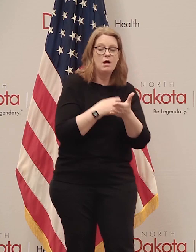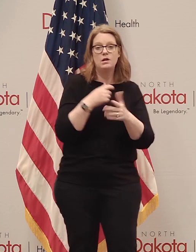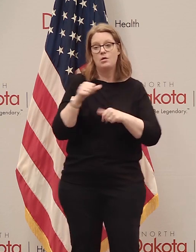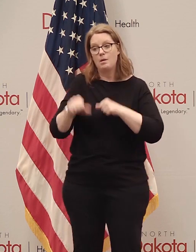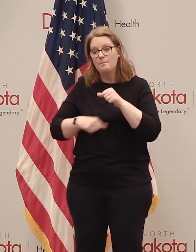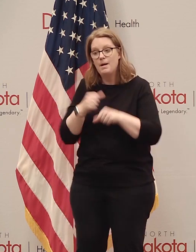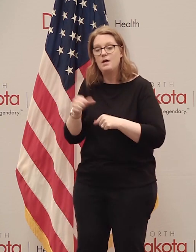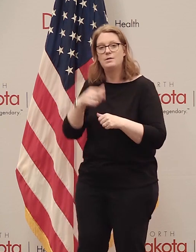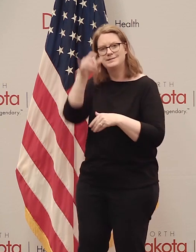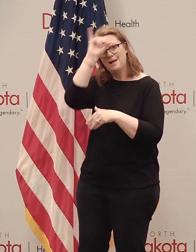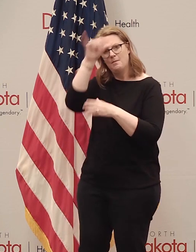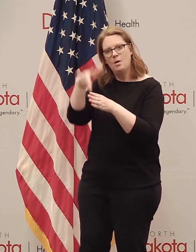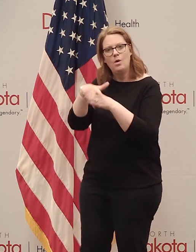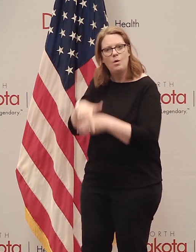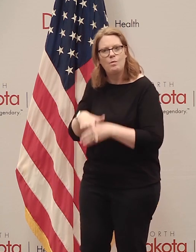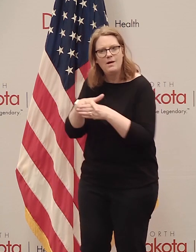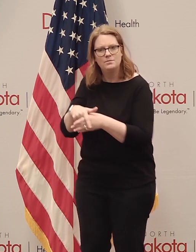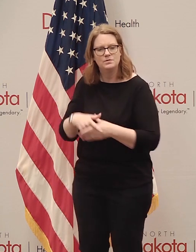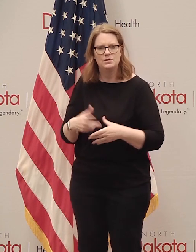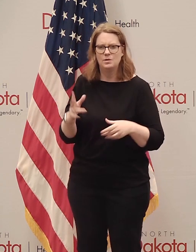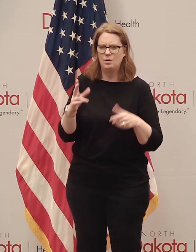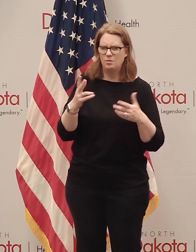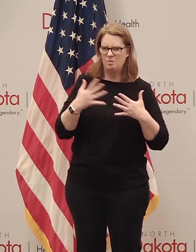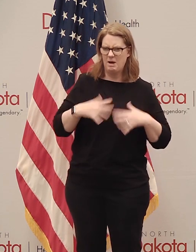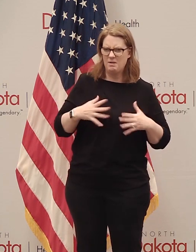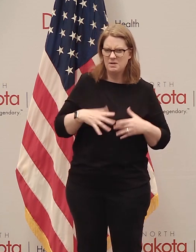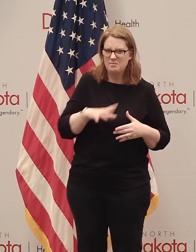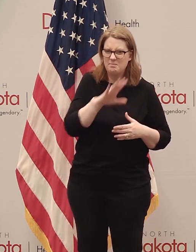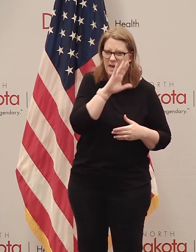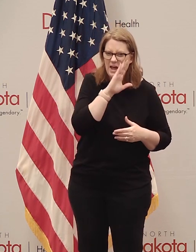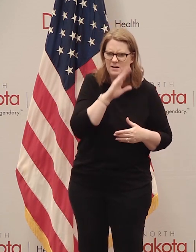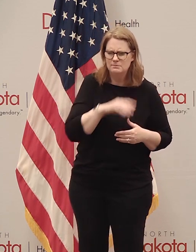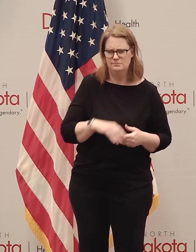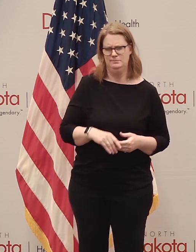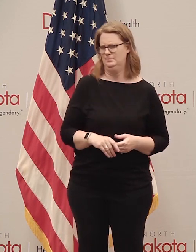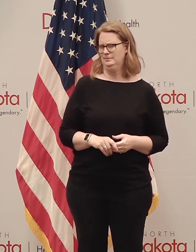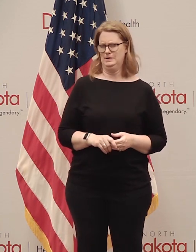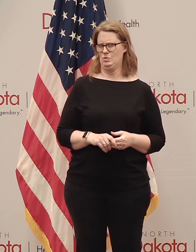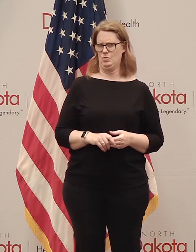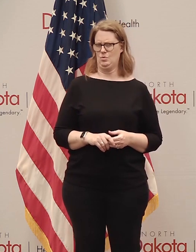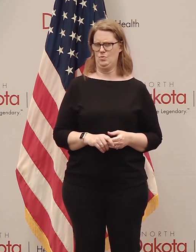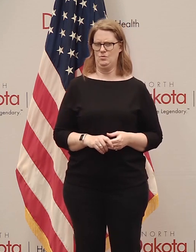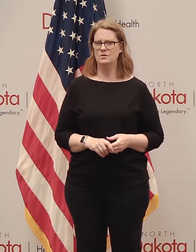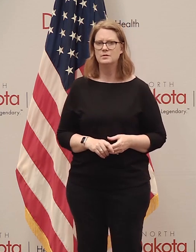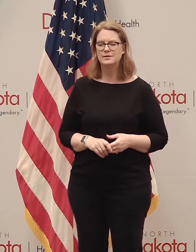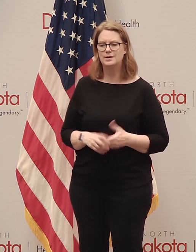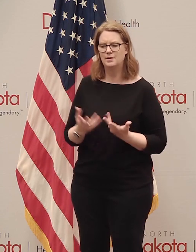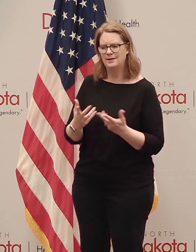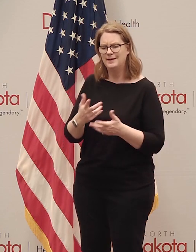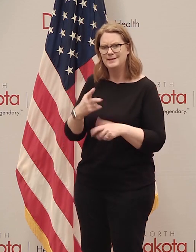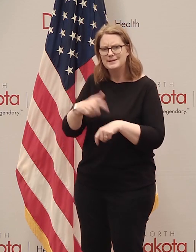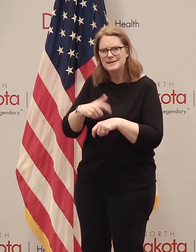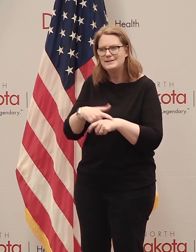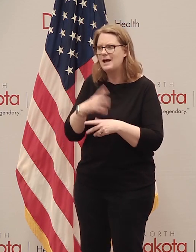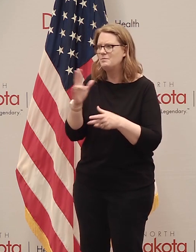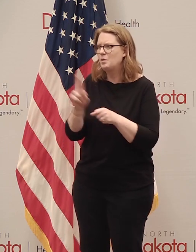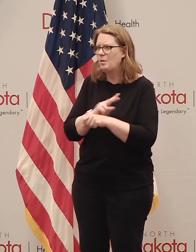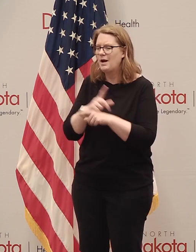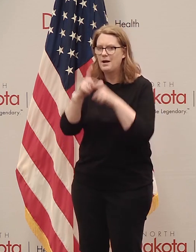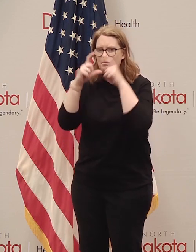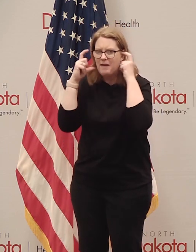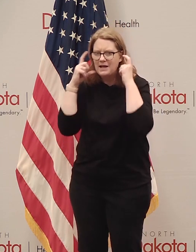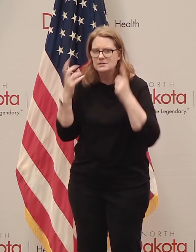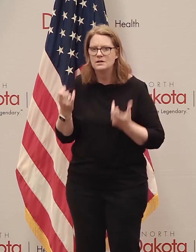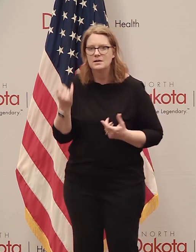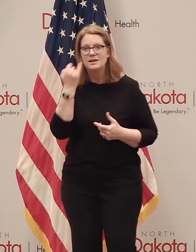for bull riding, they don't wear them to bed. I mean, there's a time to wear a helmet, a time to not. And there's a time to wear a mask and a time to not. So if somebody wants to get out for